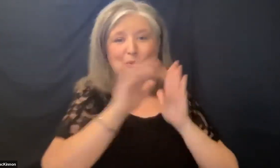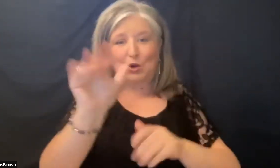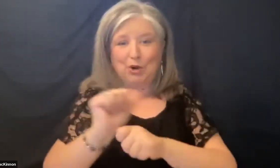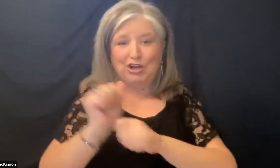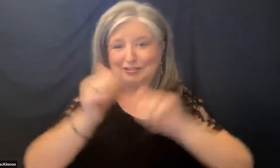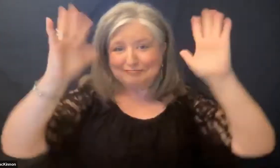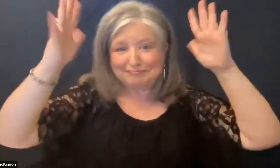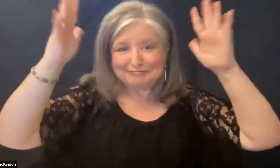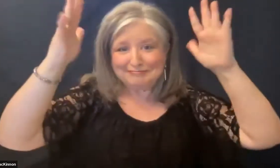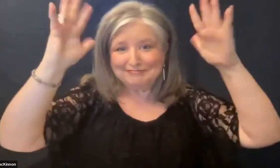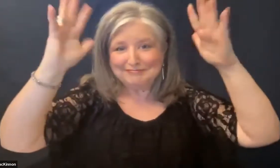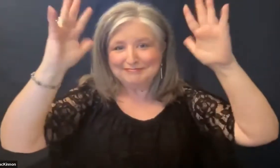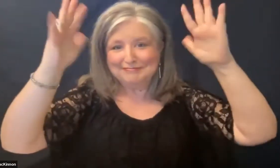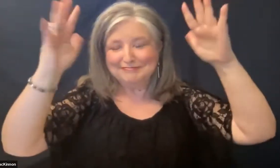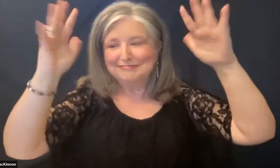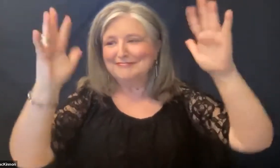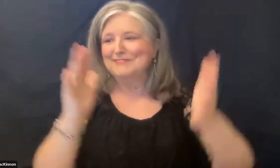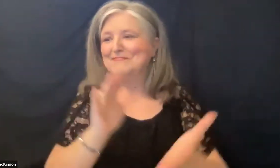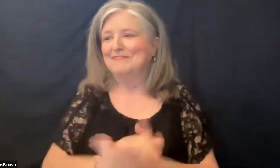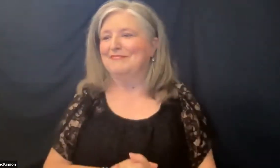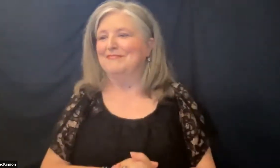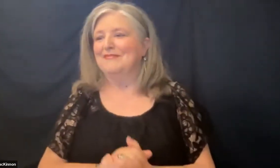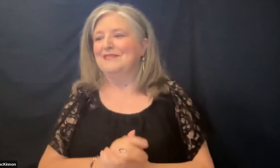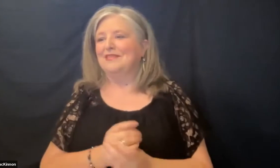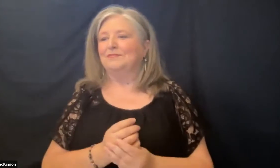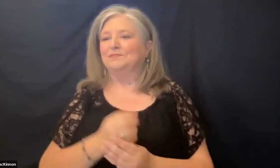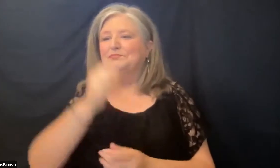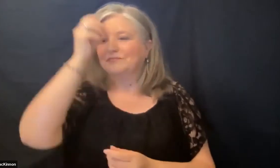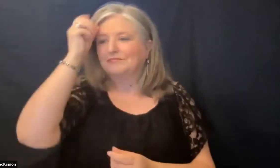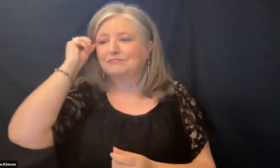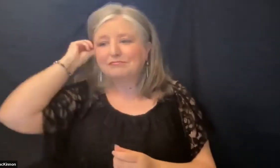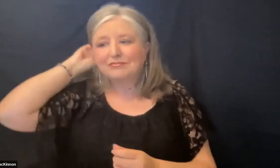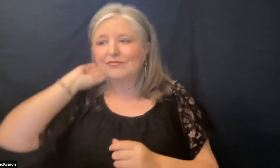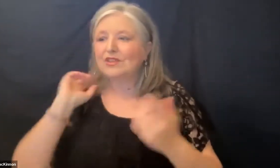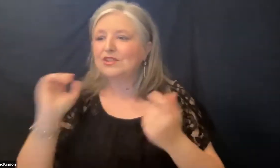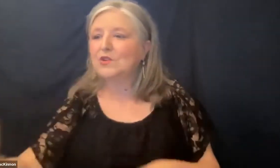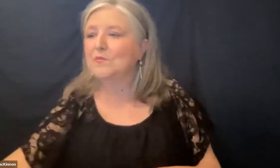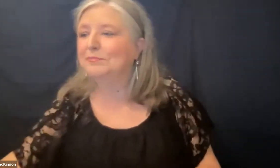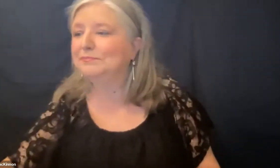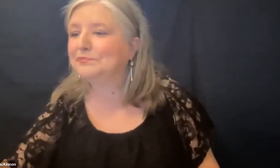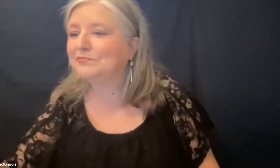You know, and showcasing work, a round of applause to all the deaf artists from across Canada.